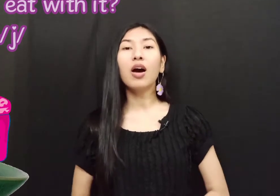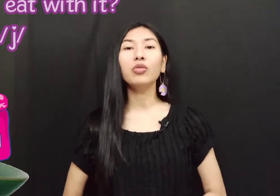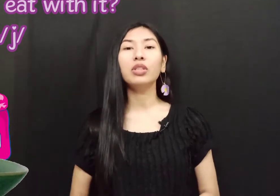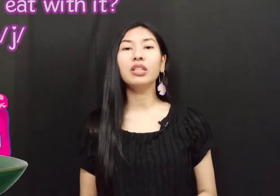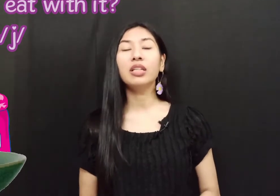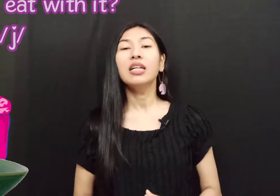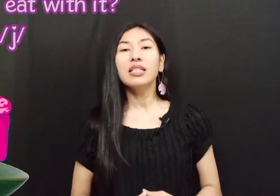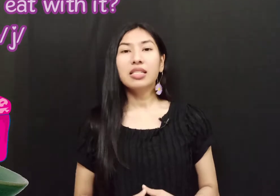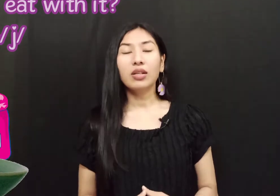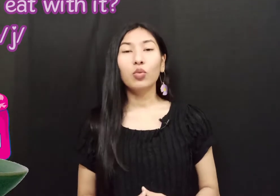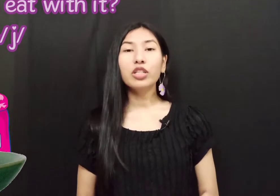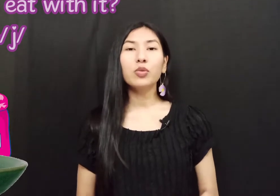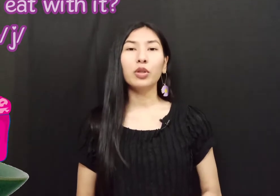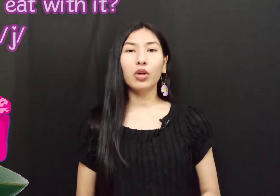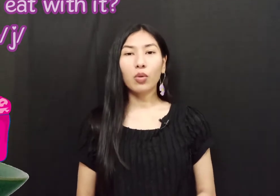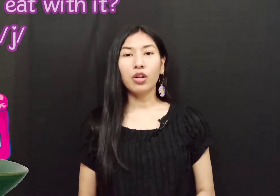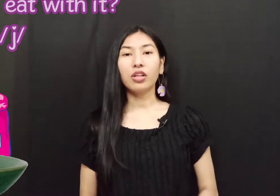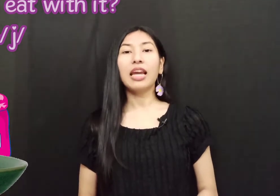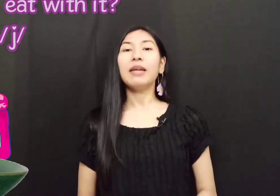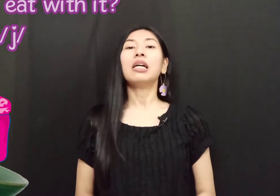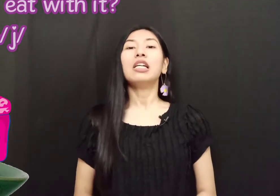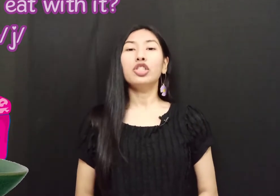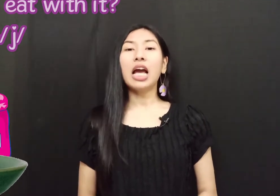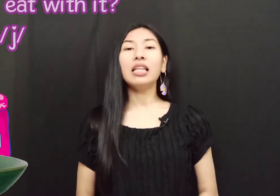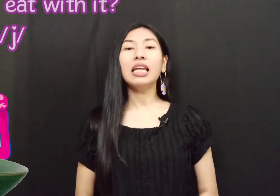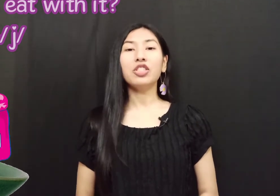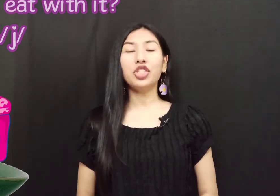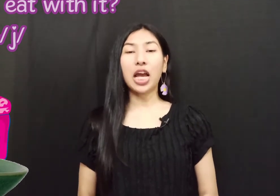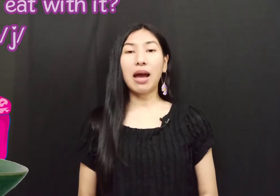how the words will go on, okay? Jelly and jam,